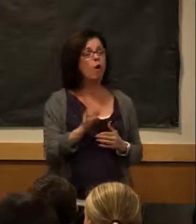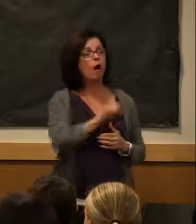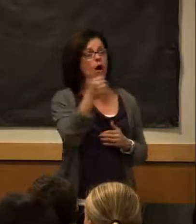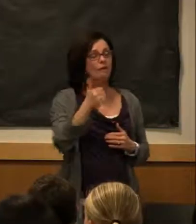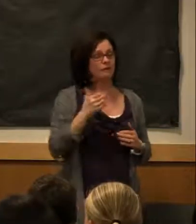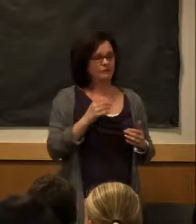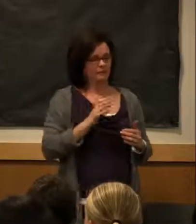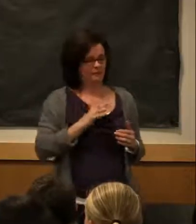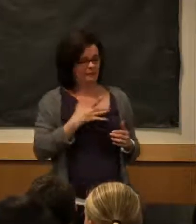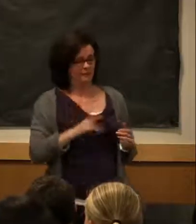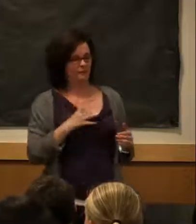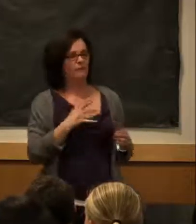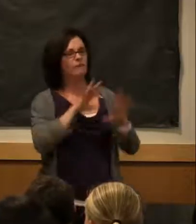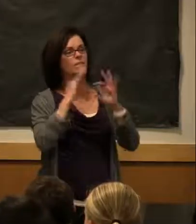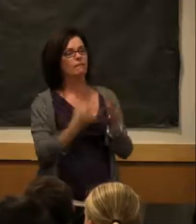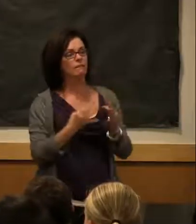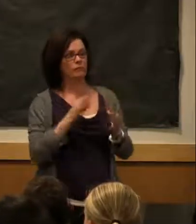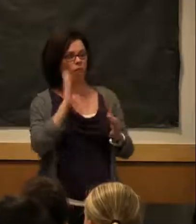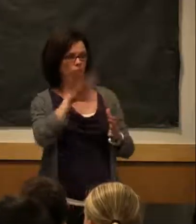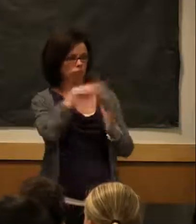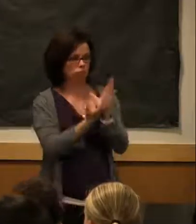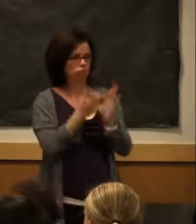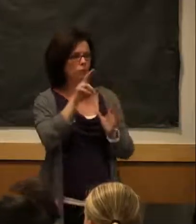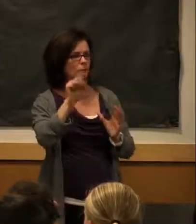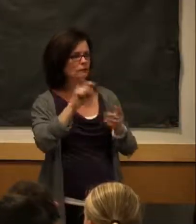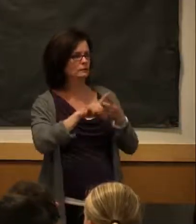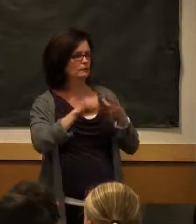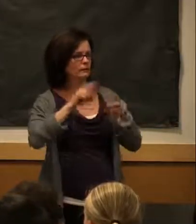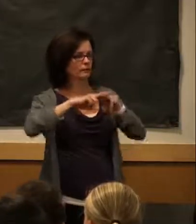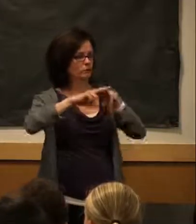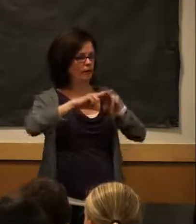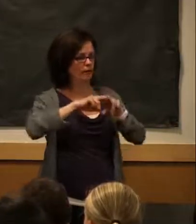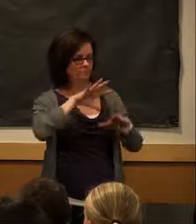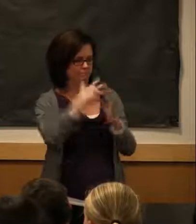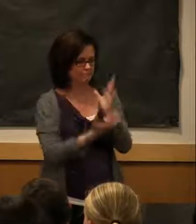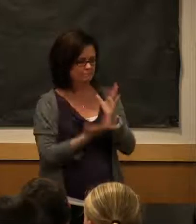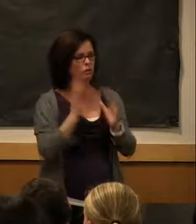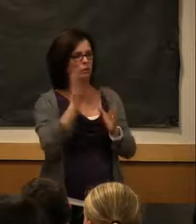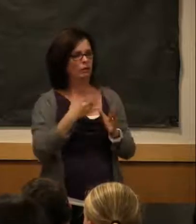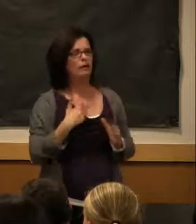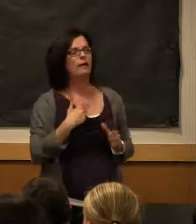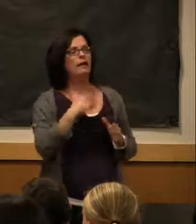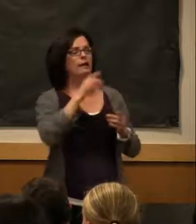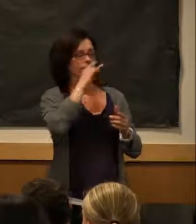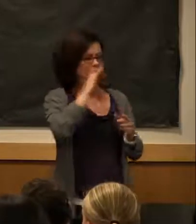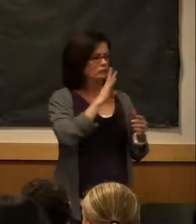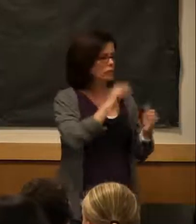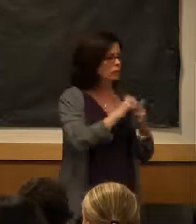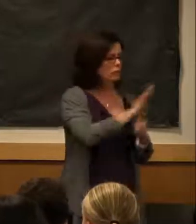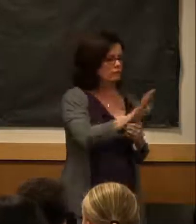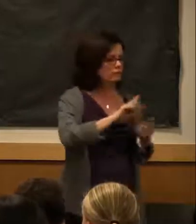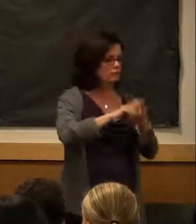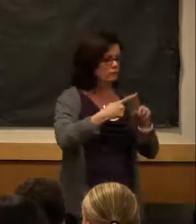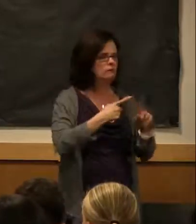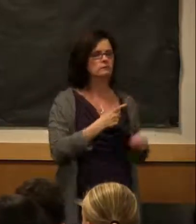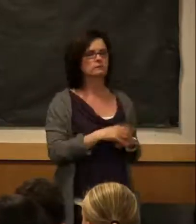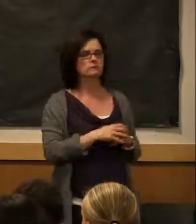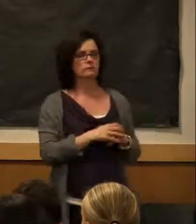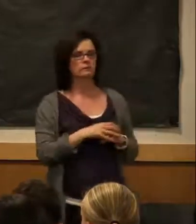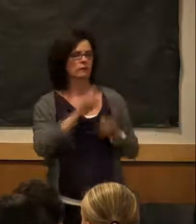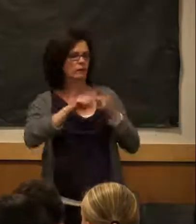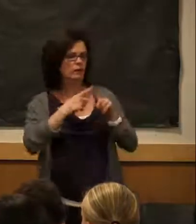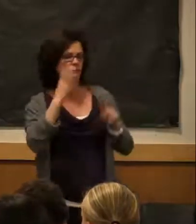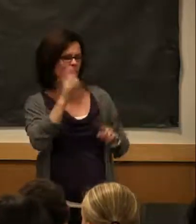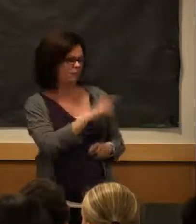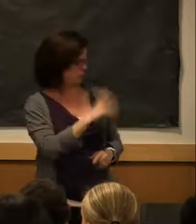bus all the time, the bus and the light rail. And, you know, they're talking to their friends. It's like, well, why does your